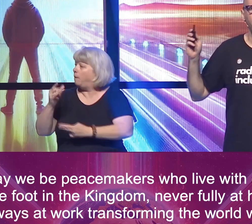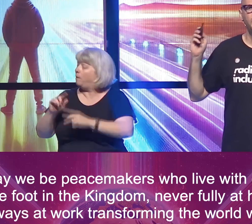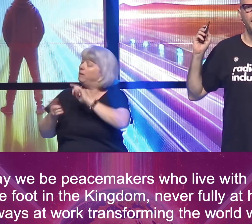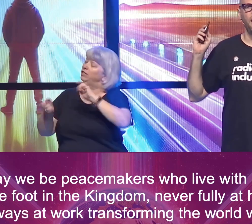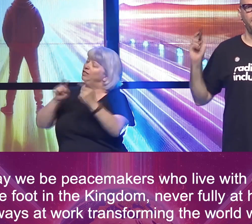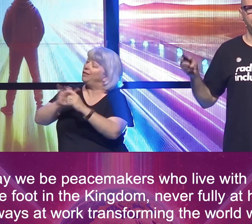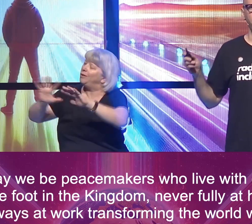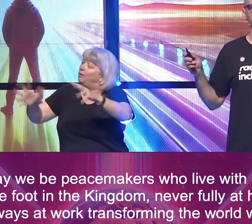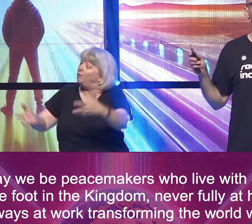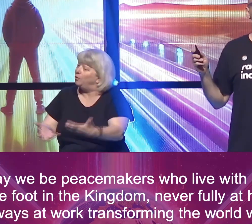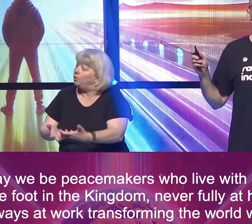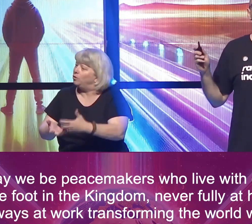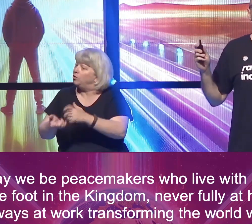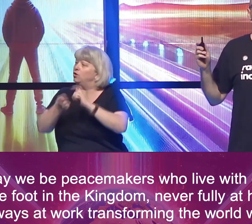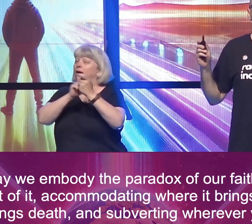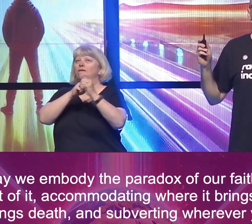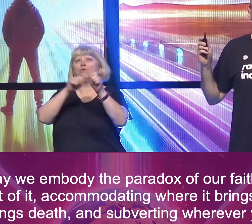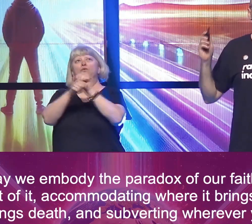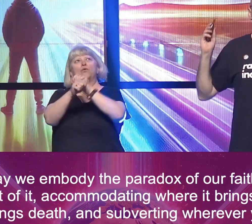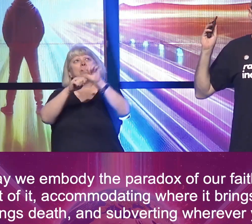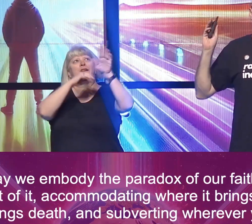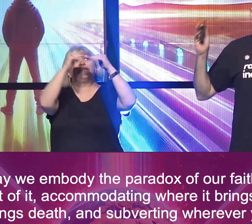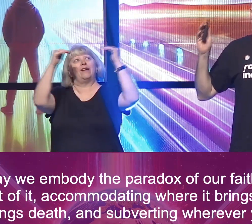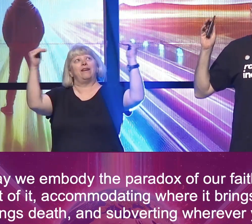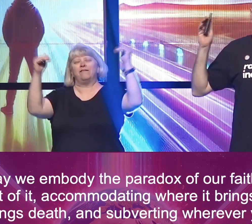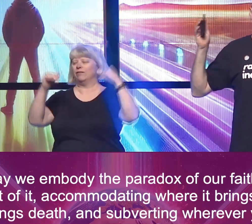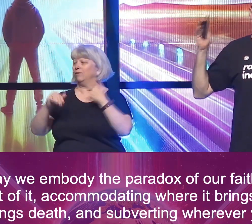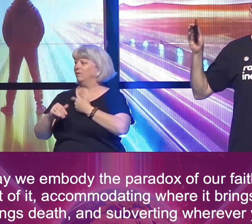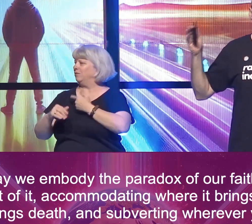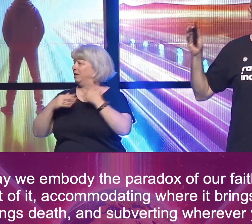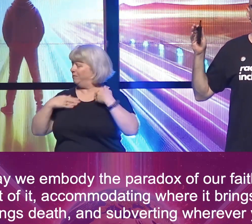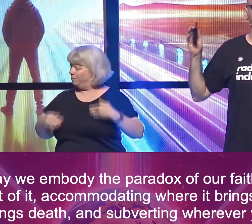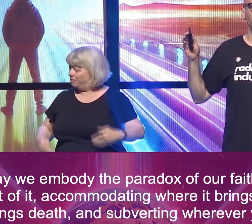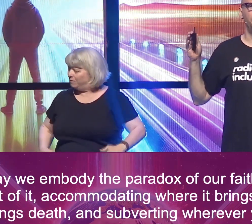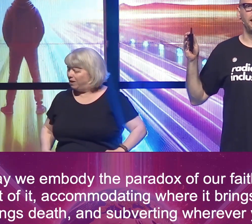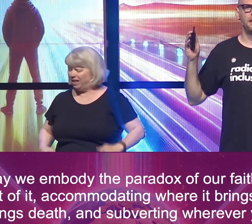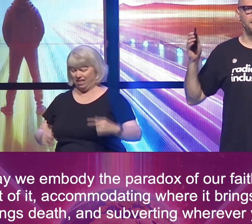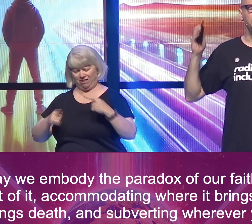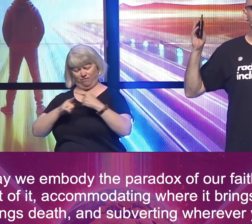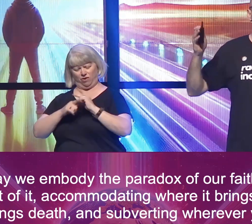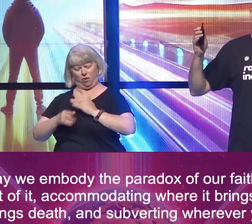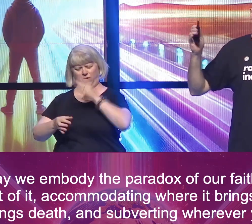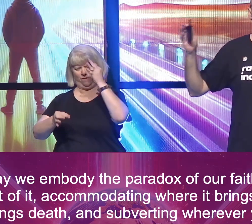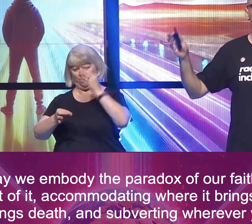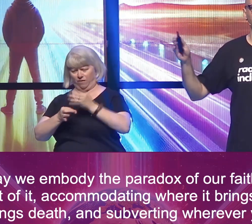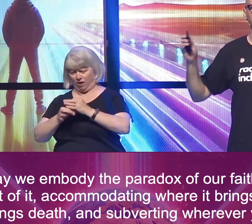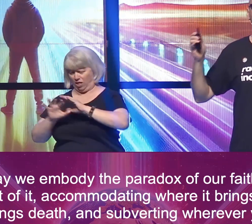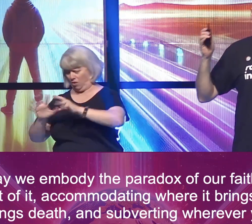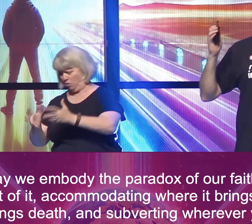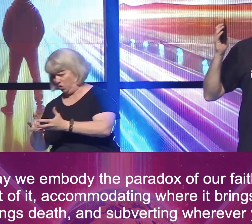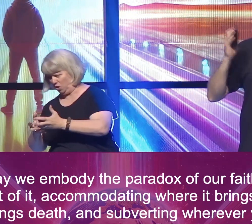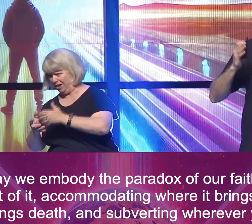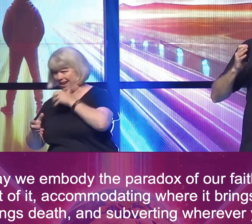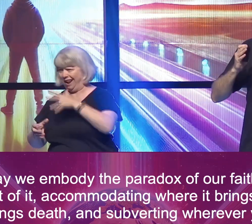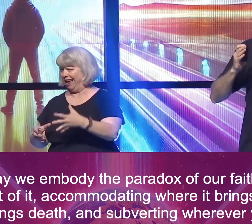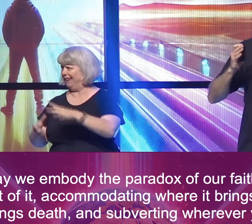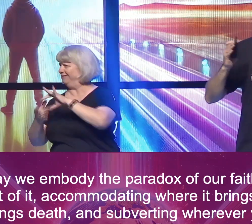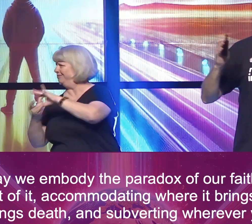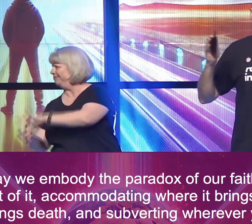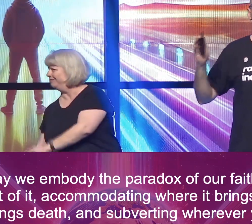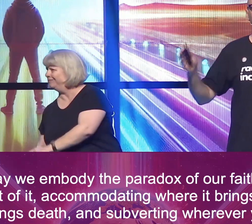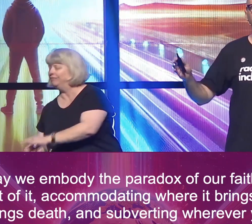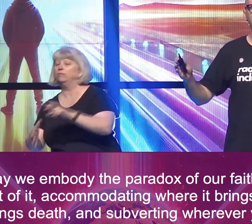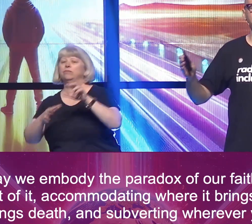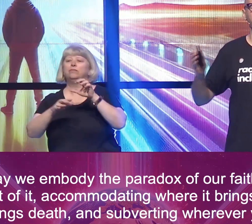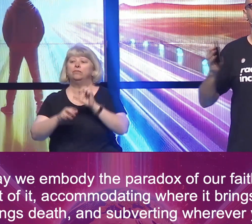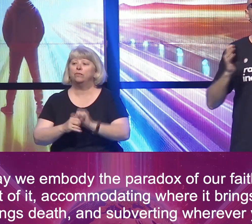hope of heaven. And may we embody this paradox of our faith, to be in the world but not of it, accommodating where